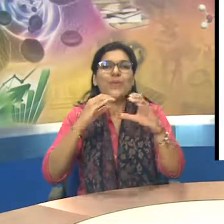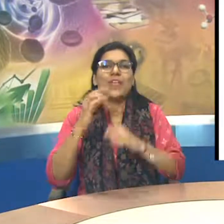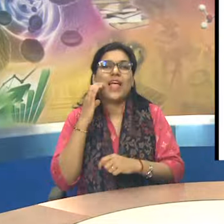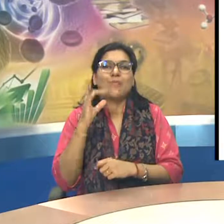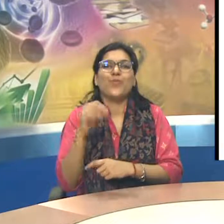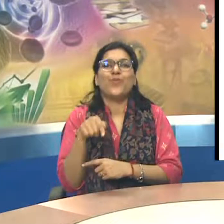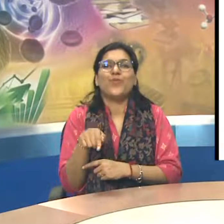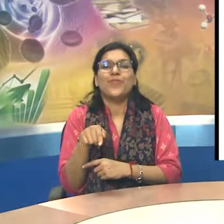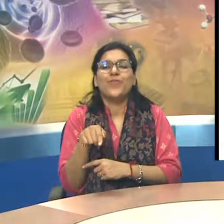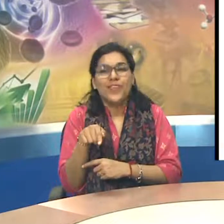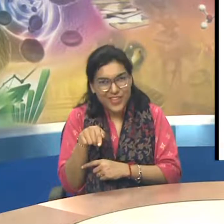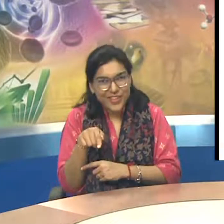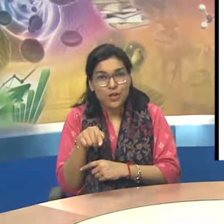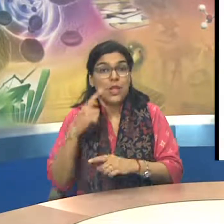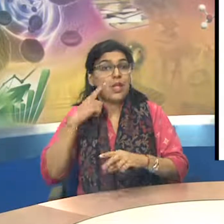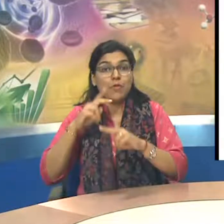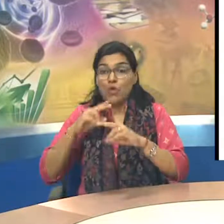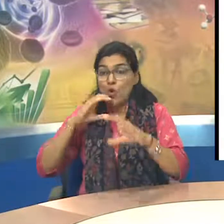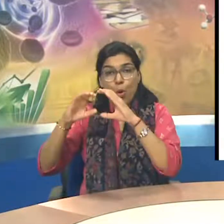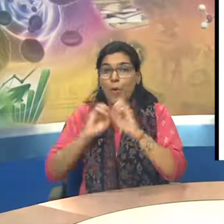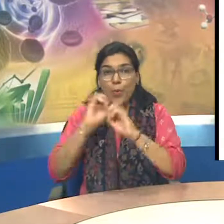employees and